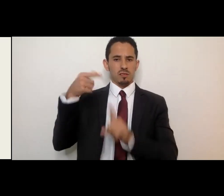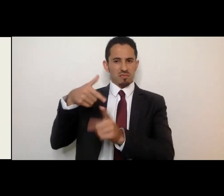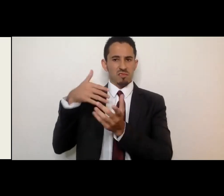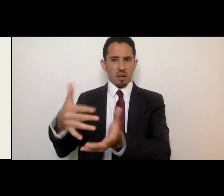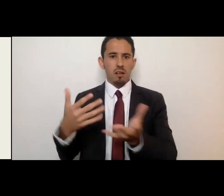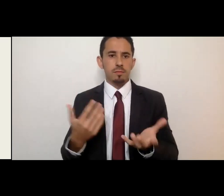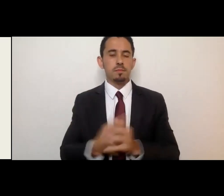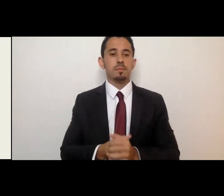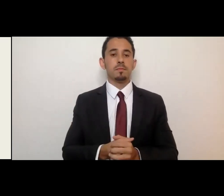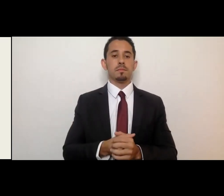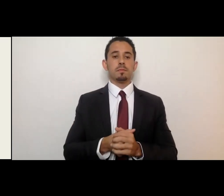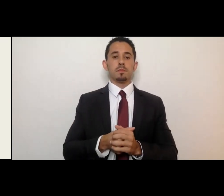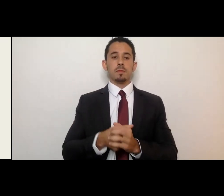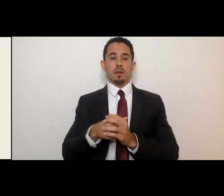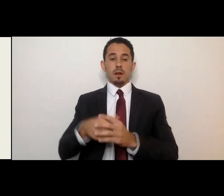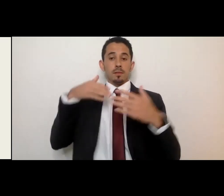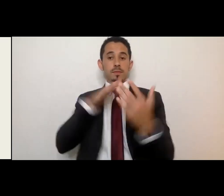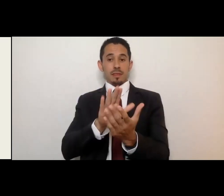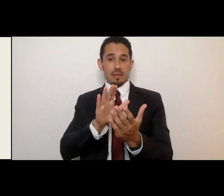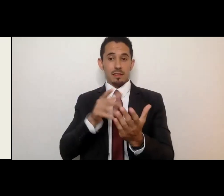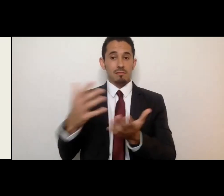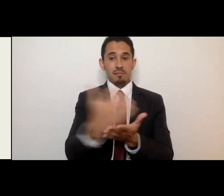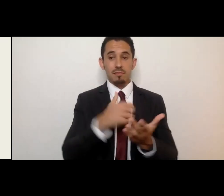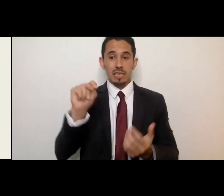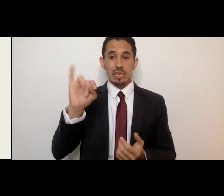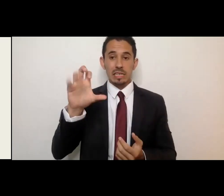Now I wanted to talk about the methods employed in the study.